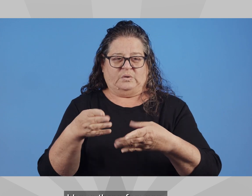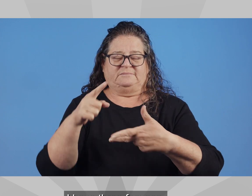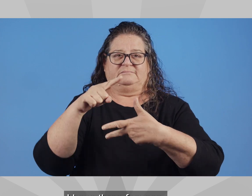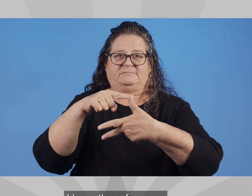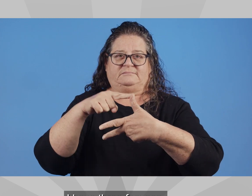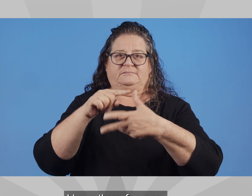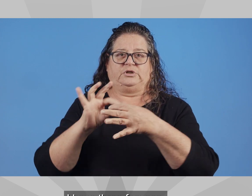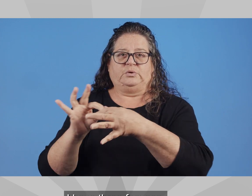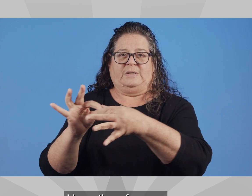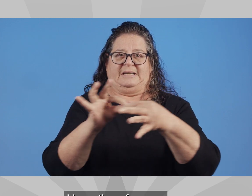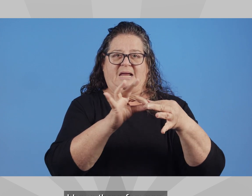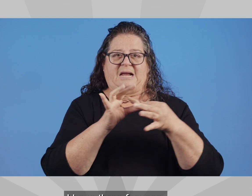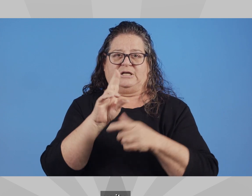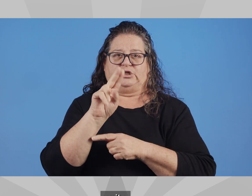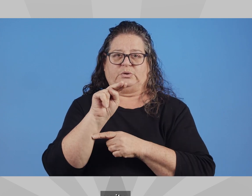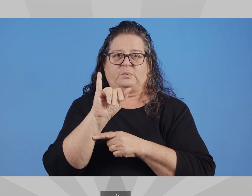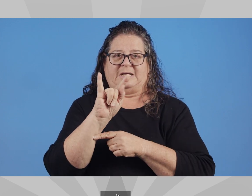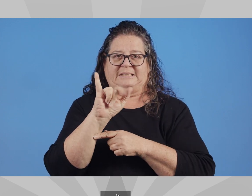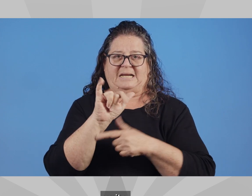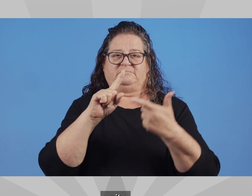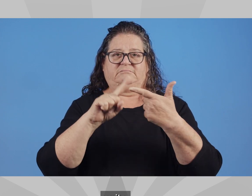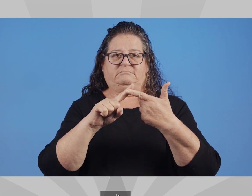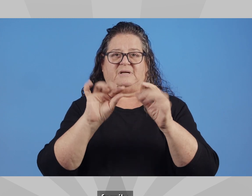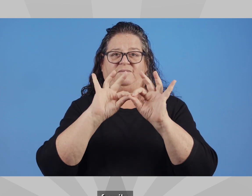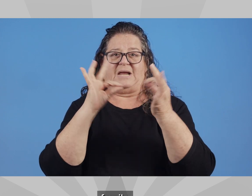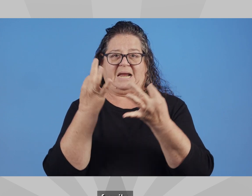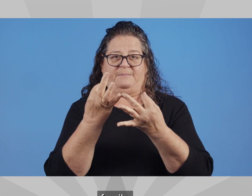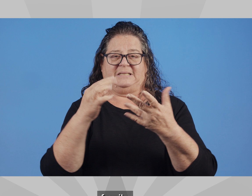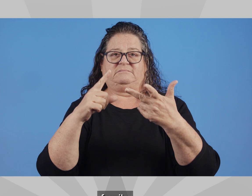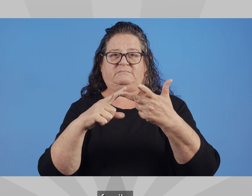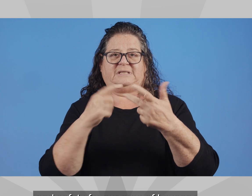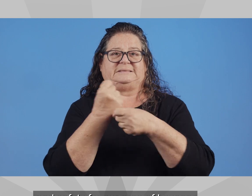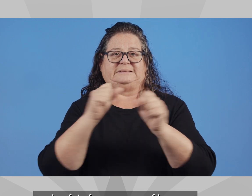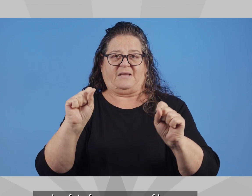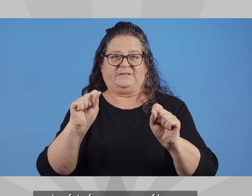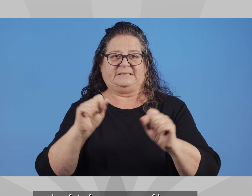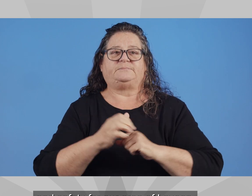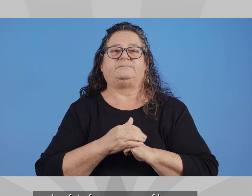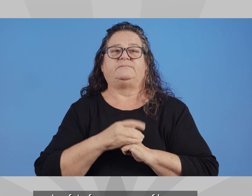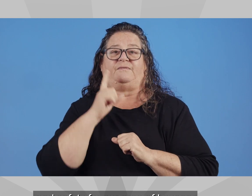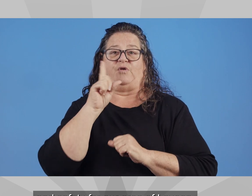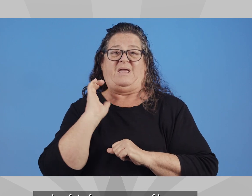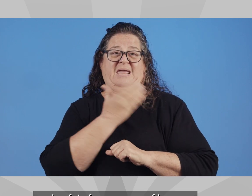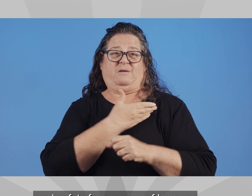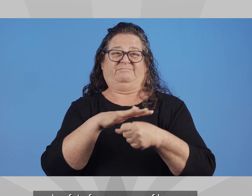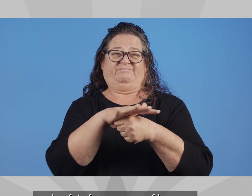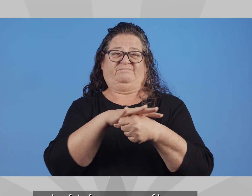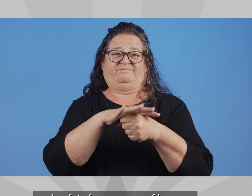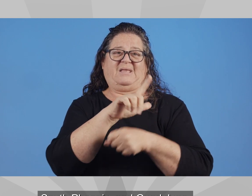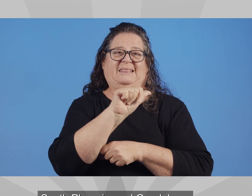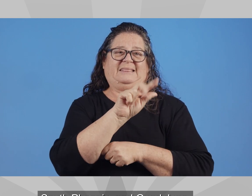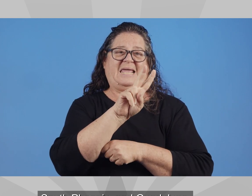Have 3 focuses: unity, family, and safety for our area of